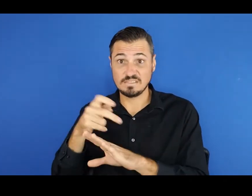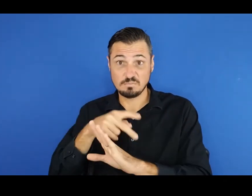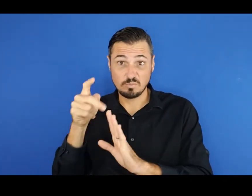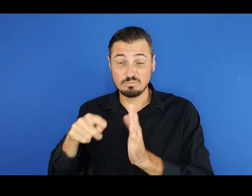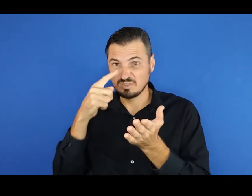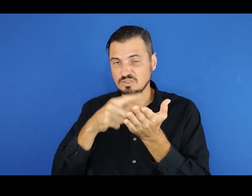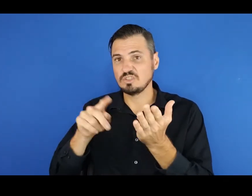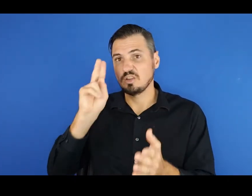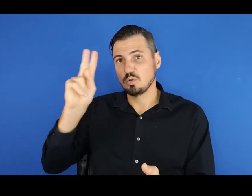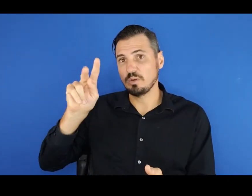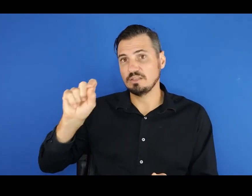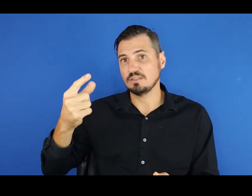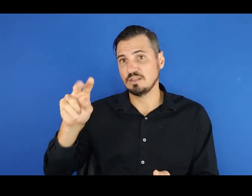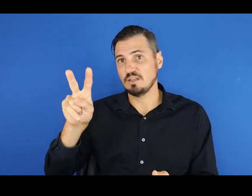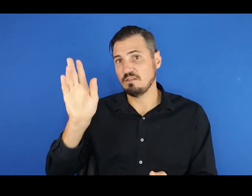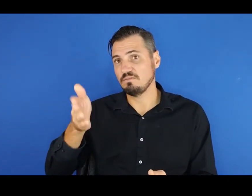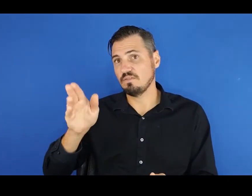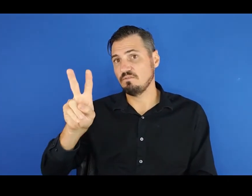kauai.gov/vaccine.